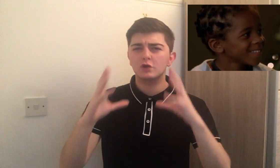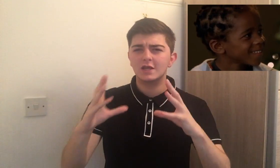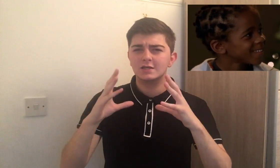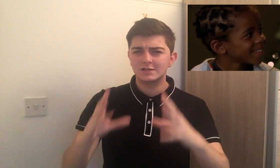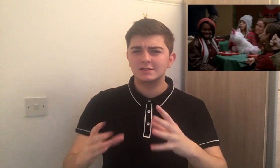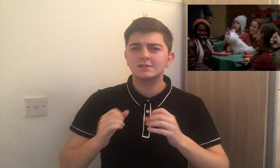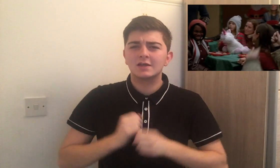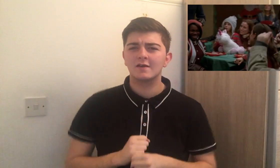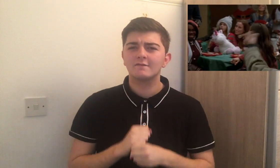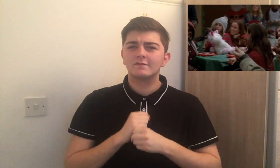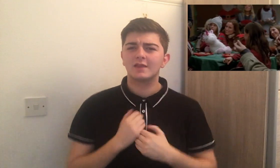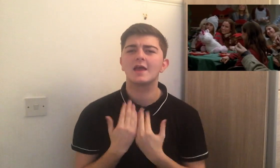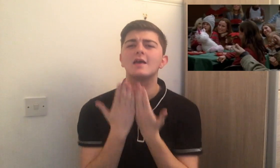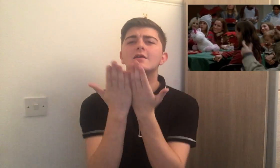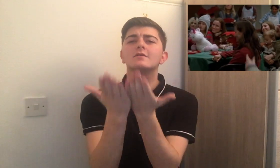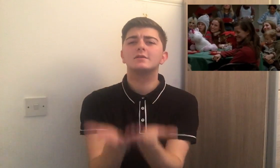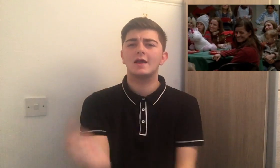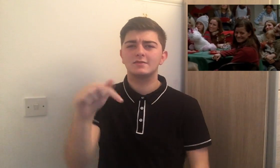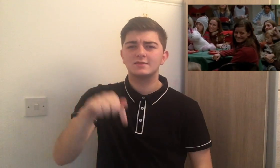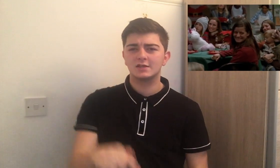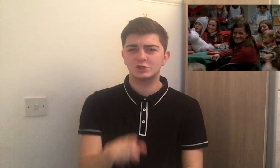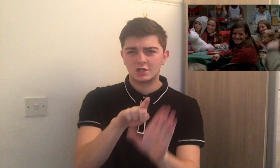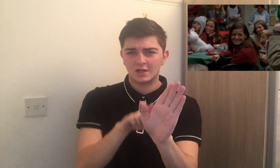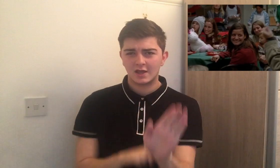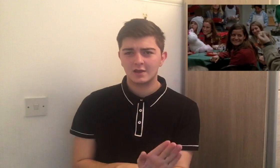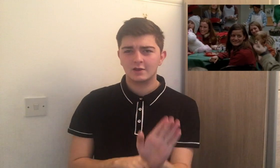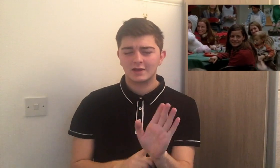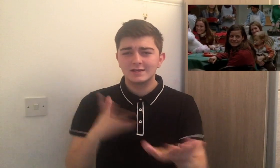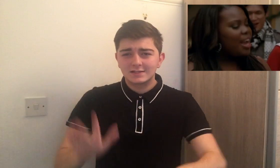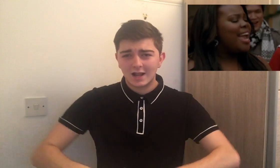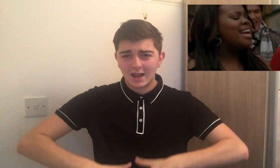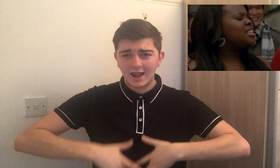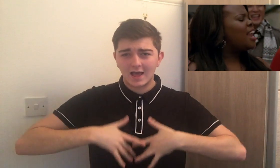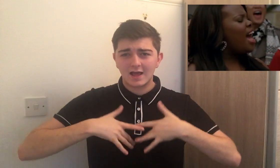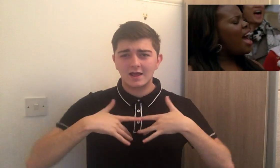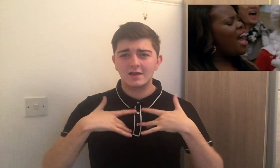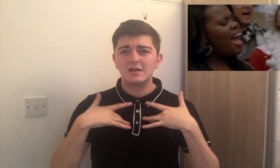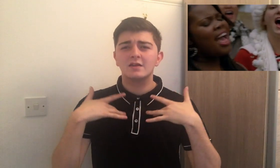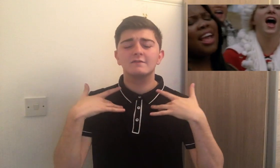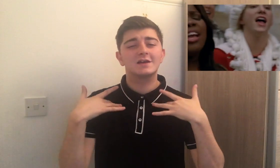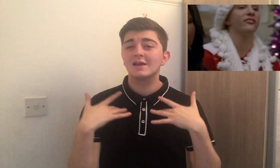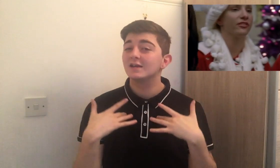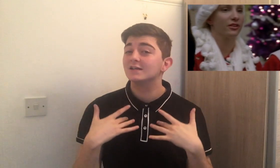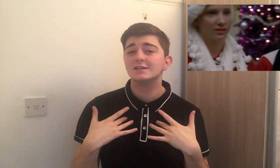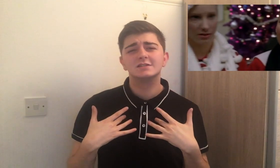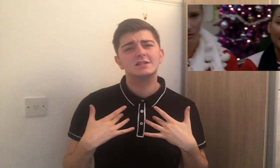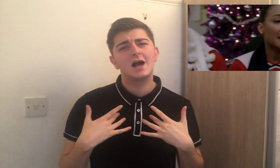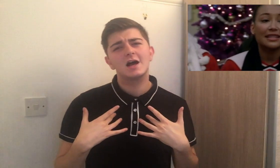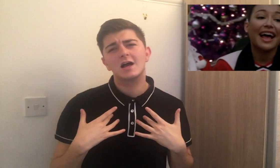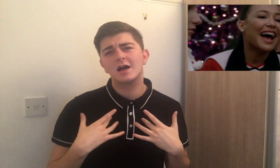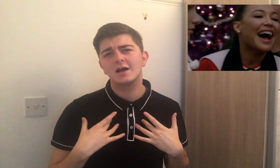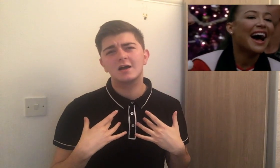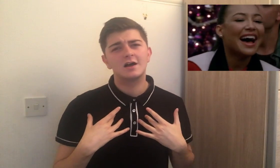The latest gift they'll get this year is mine. I mine.